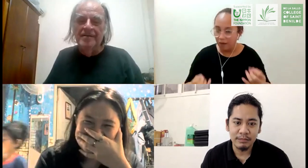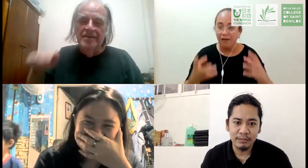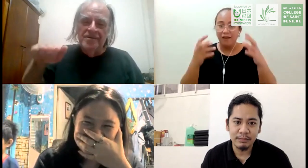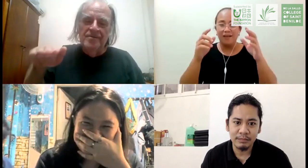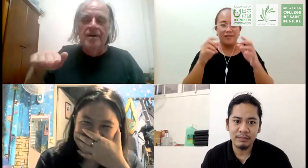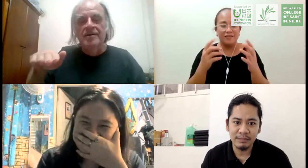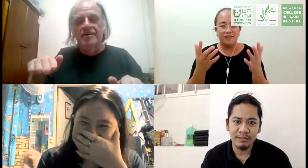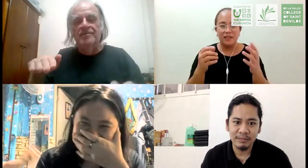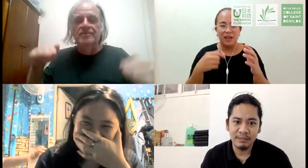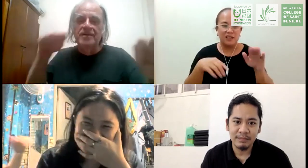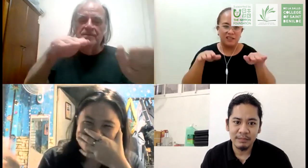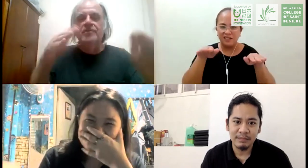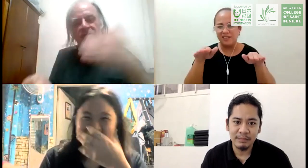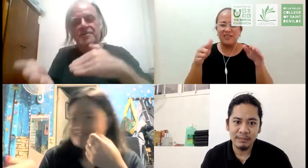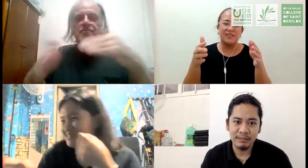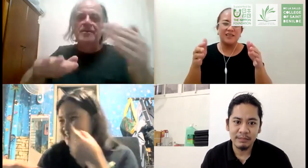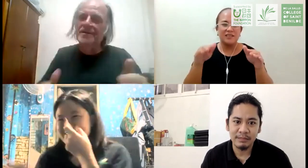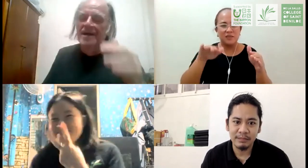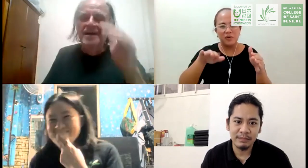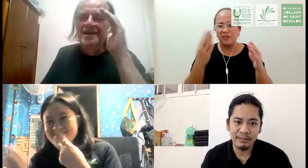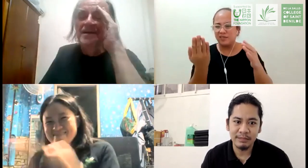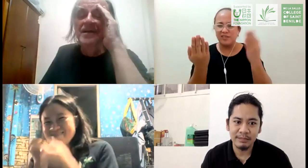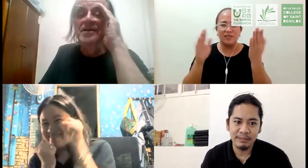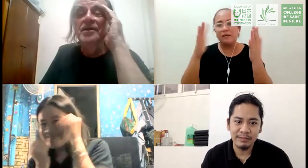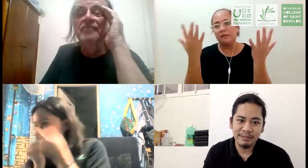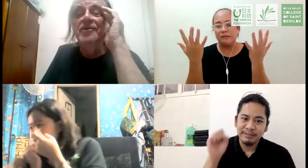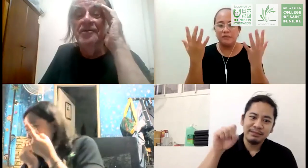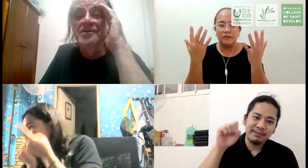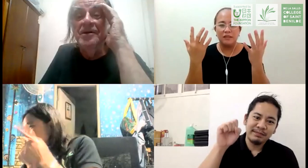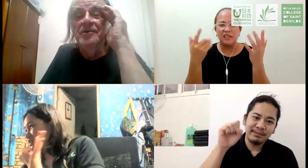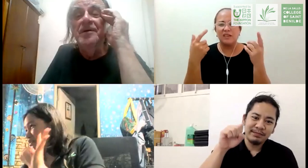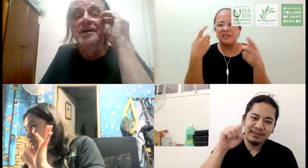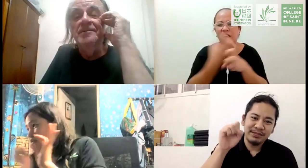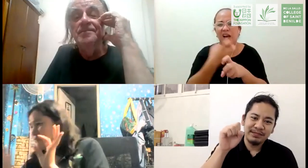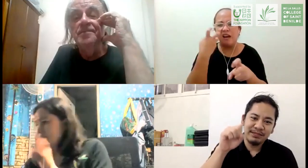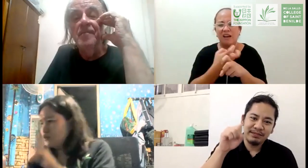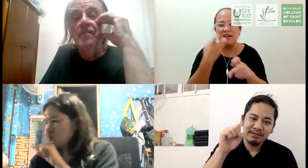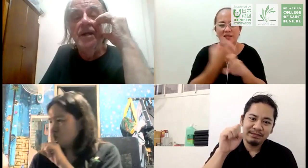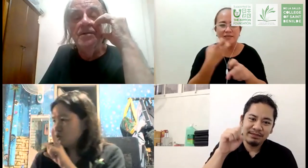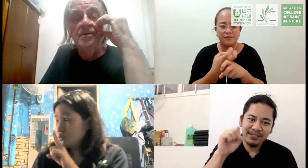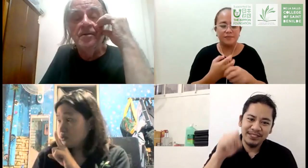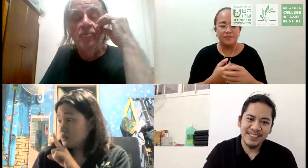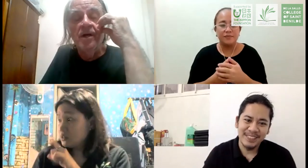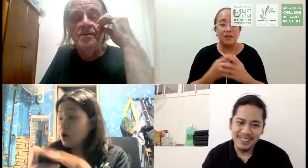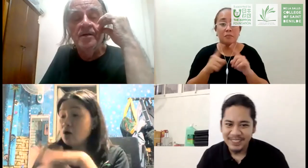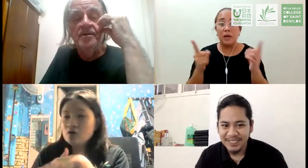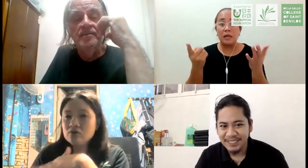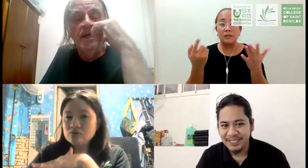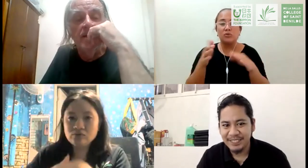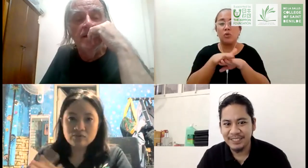this, this one or this one, and gets difficult. So, but it's a slow process, but I think